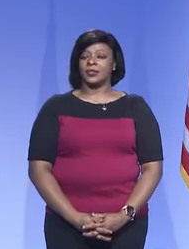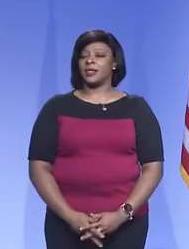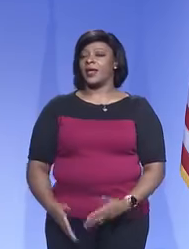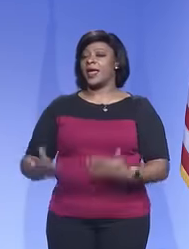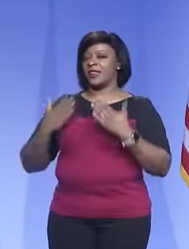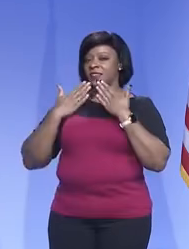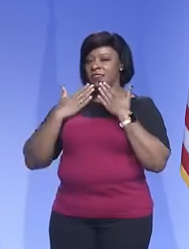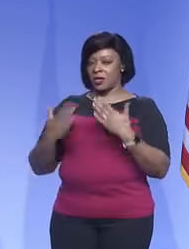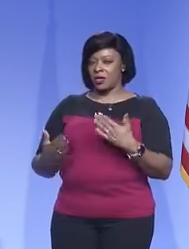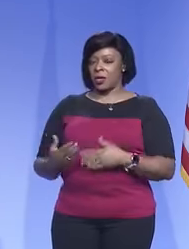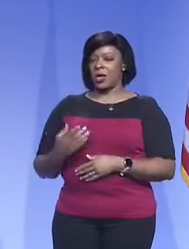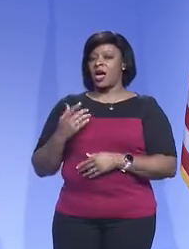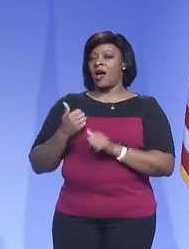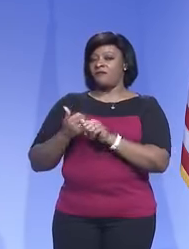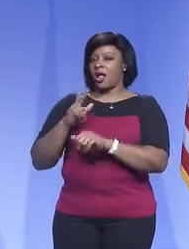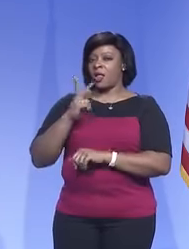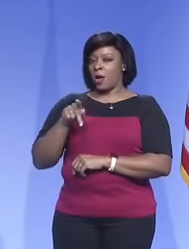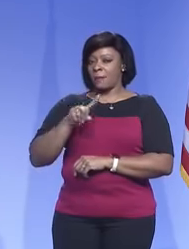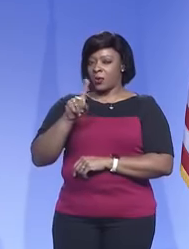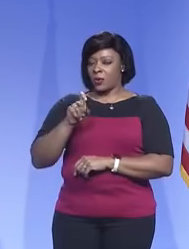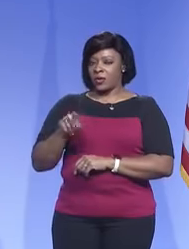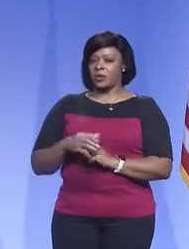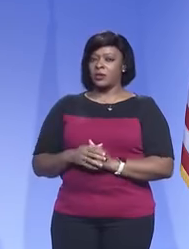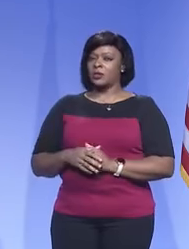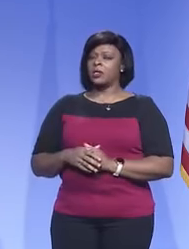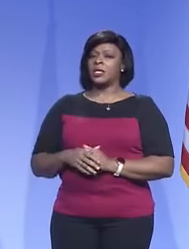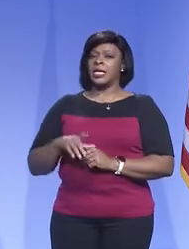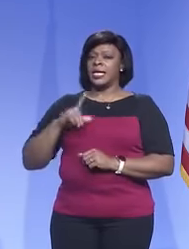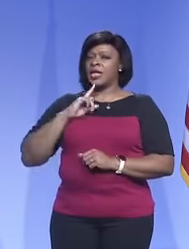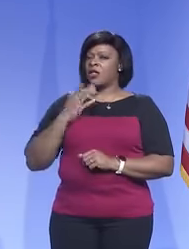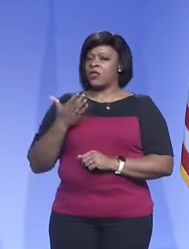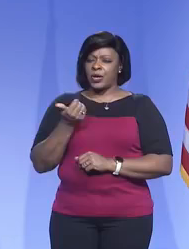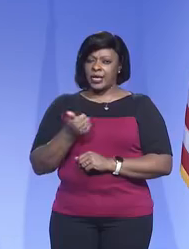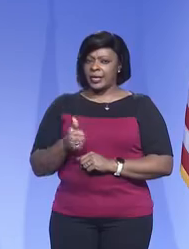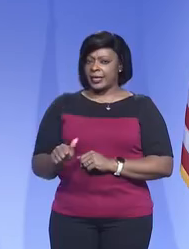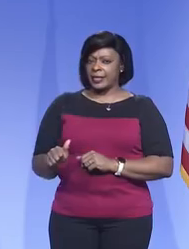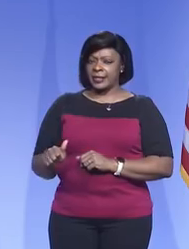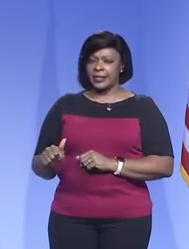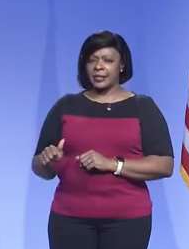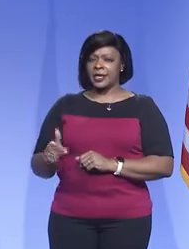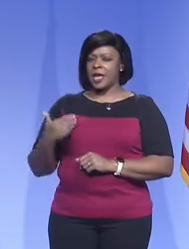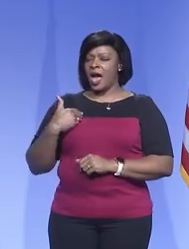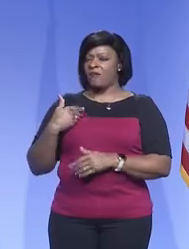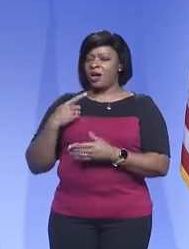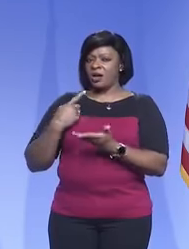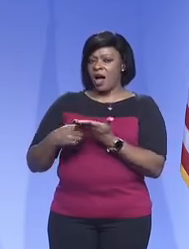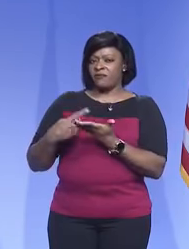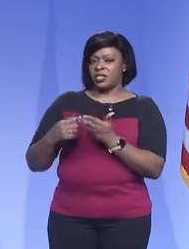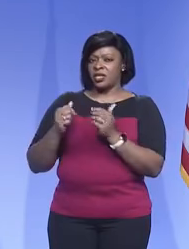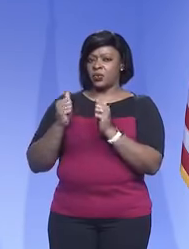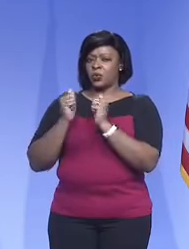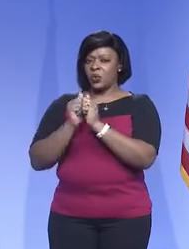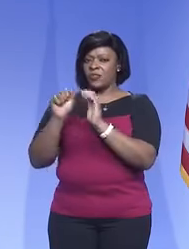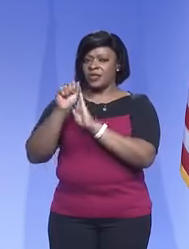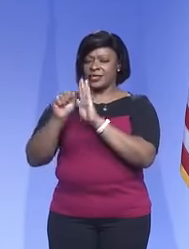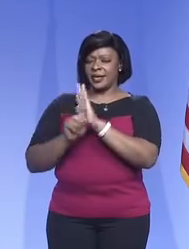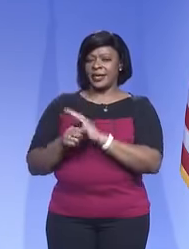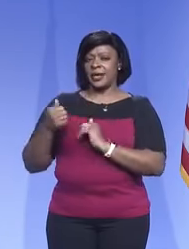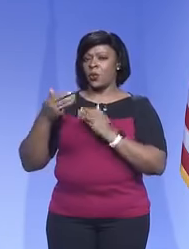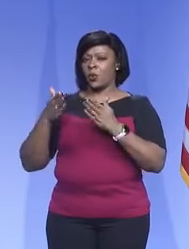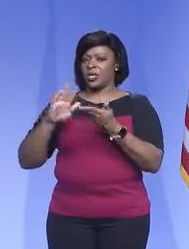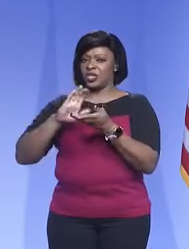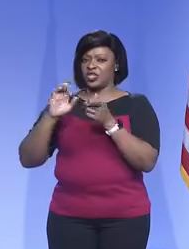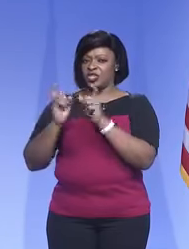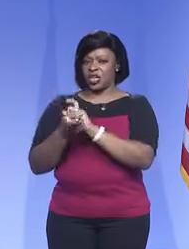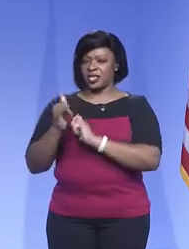Thank you. And one follow-up, is there any, do you have conversations with the state about, is there any way to change